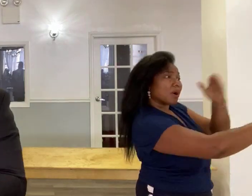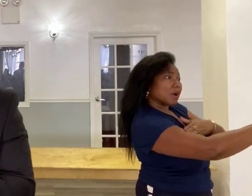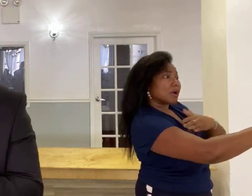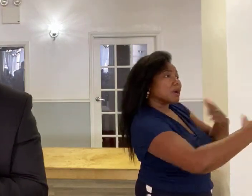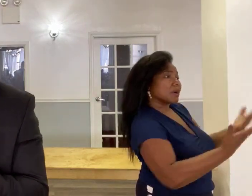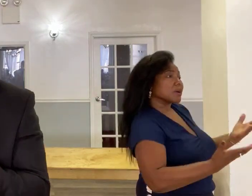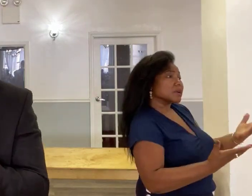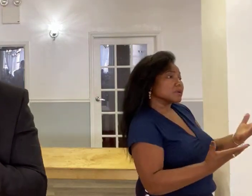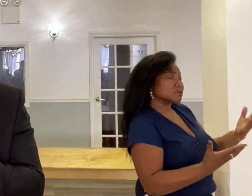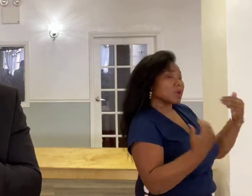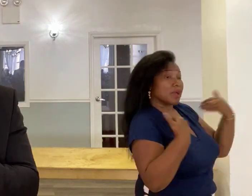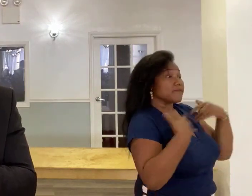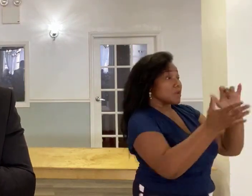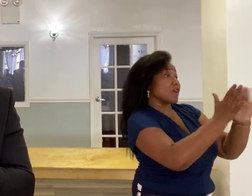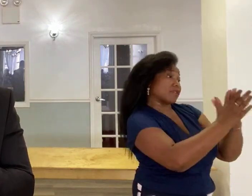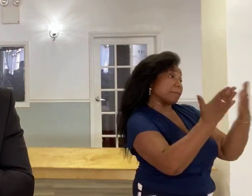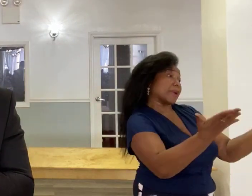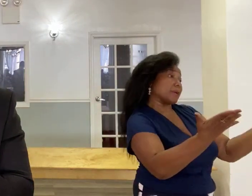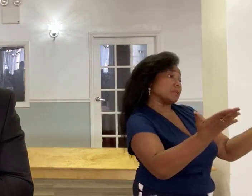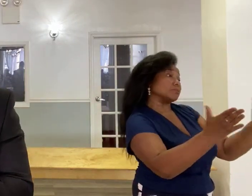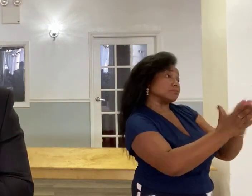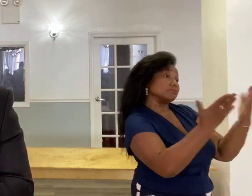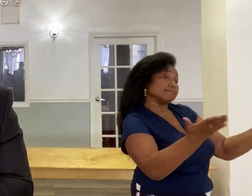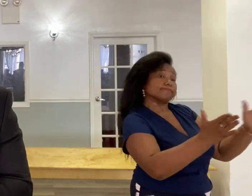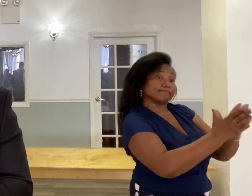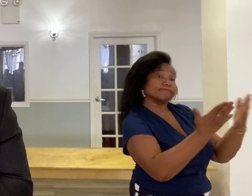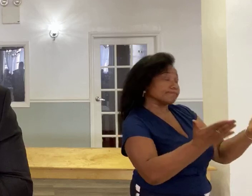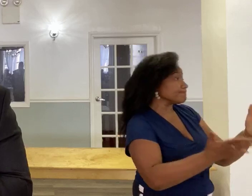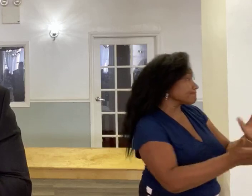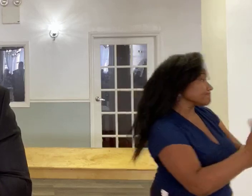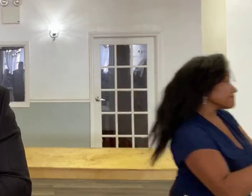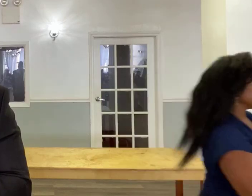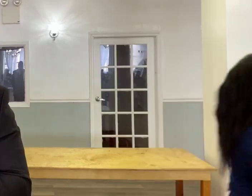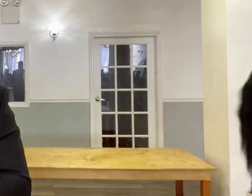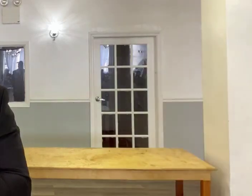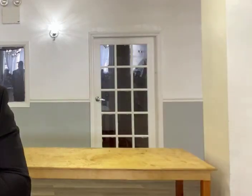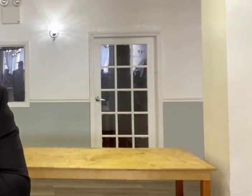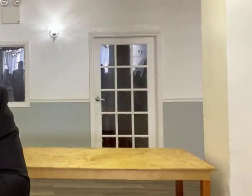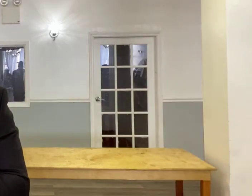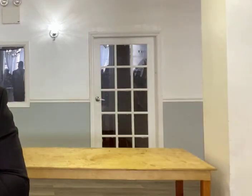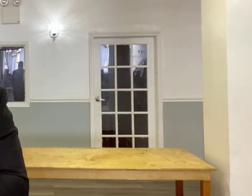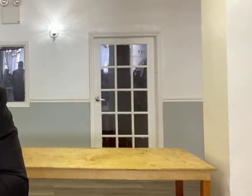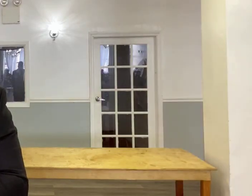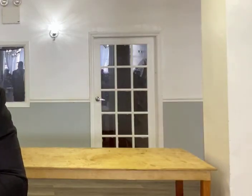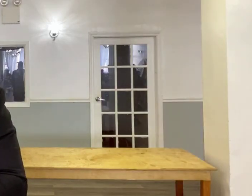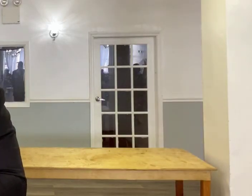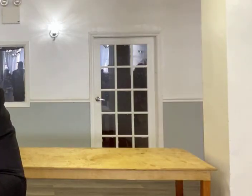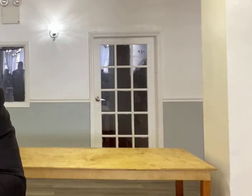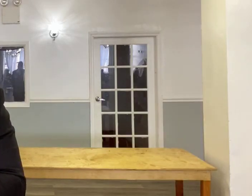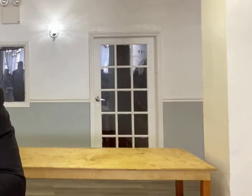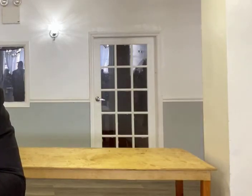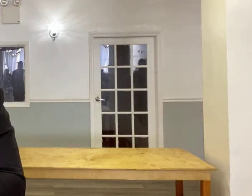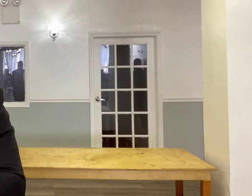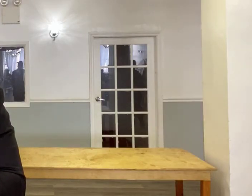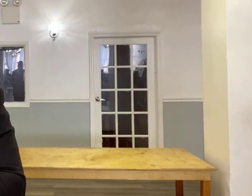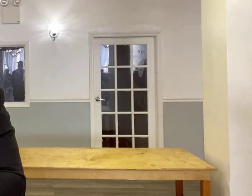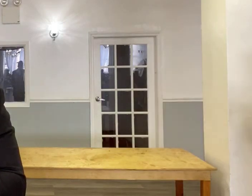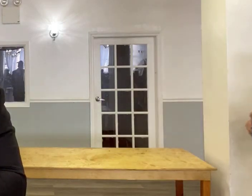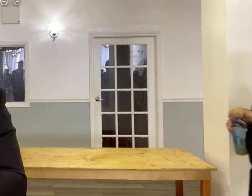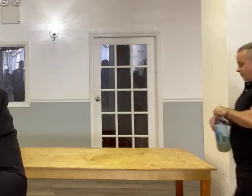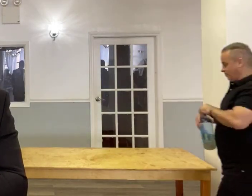so, if you have your Bibles, let me ask you to turn to the book of Matthew, the gospel according to